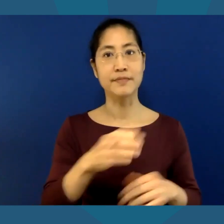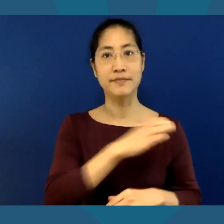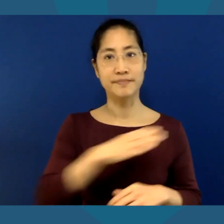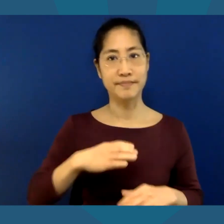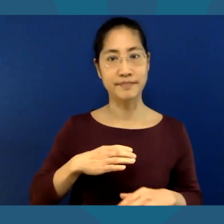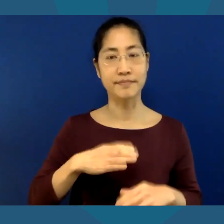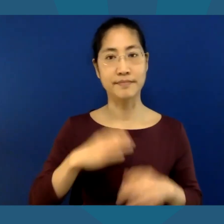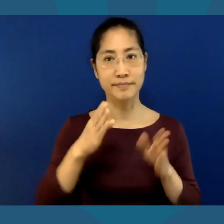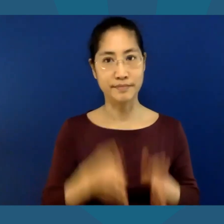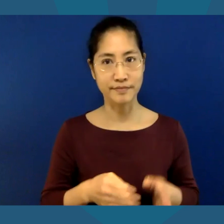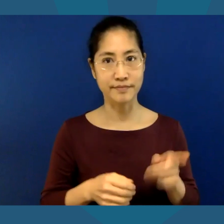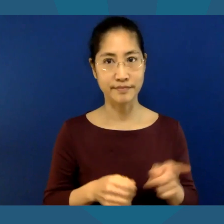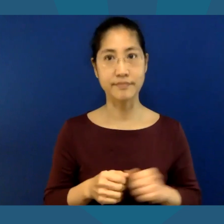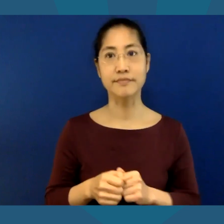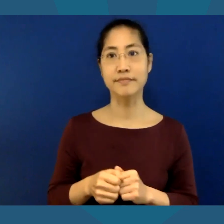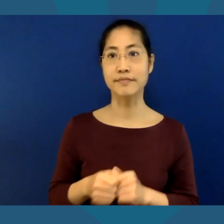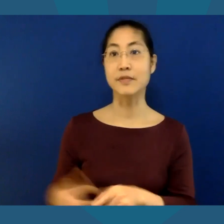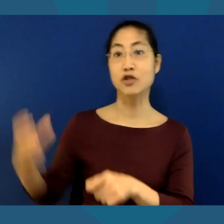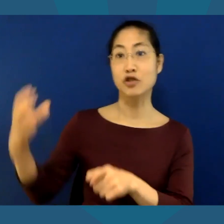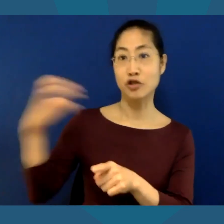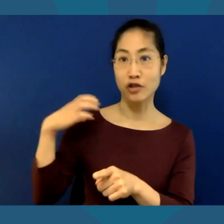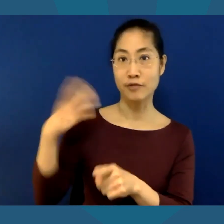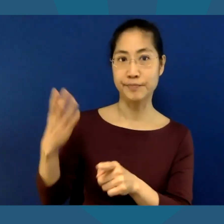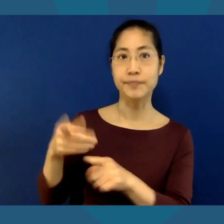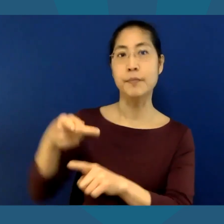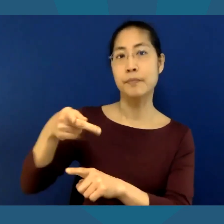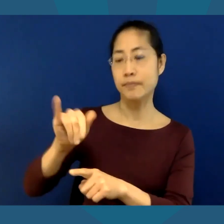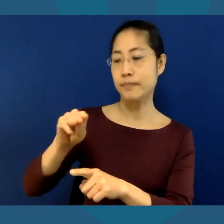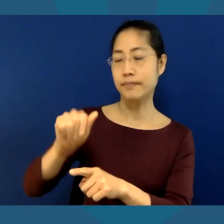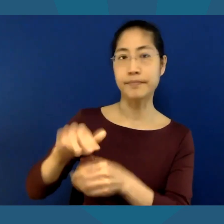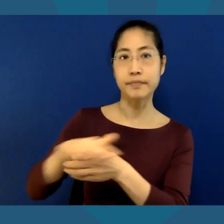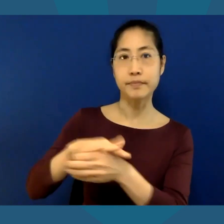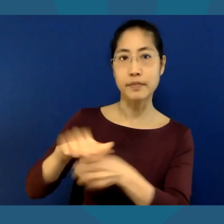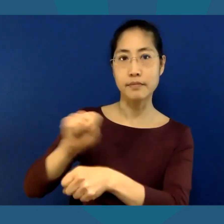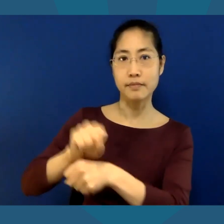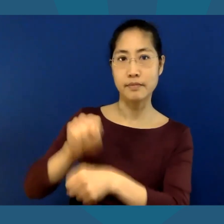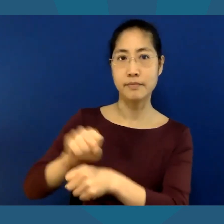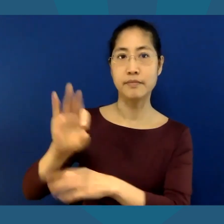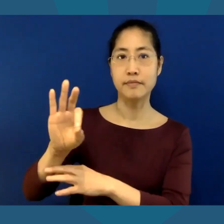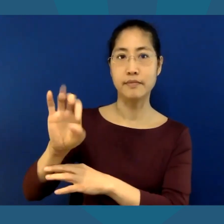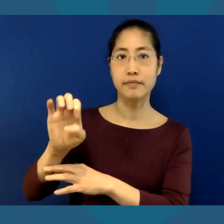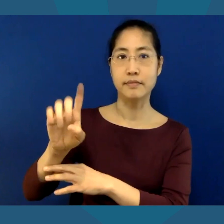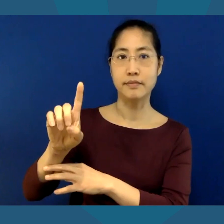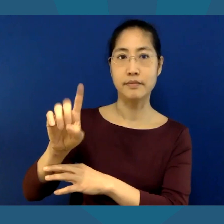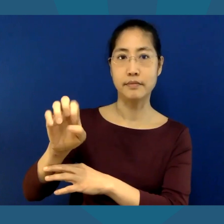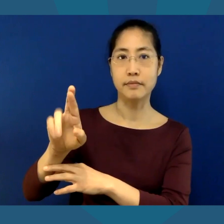Committeeman, Chair, Pima Area Labor Federation,